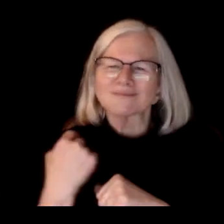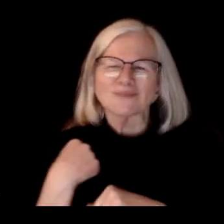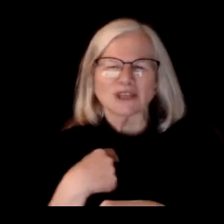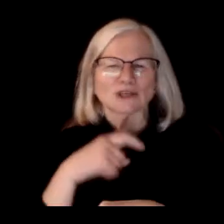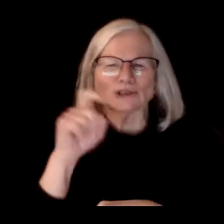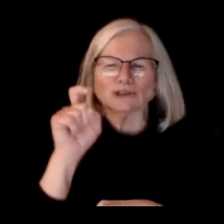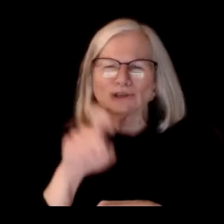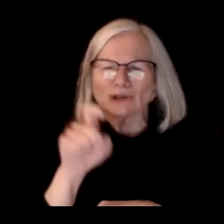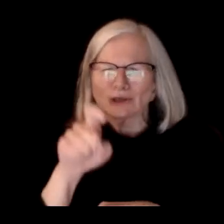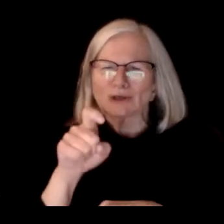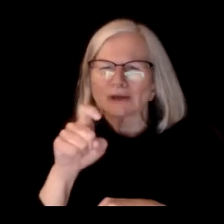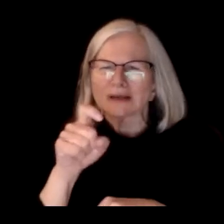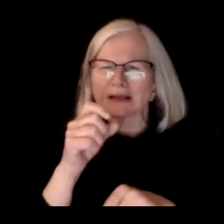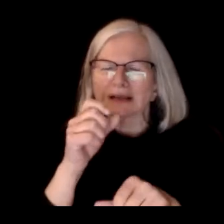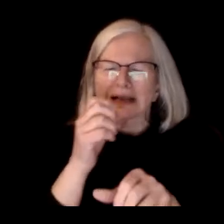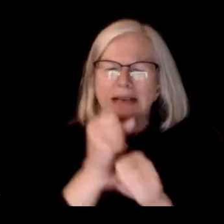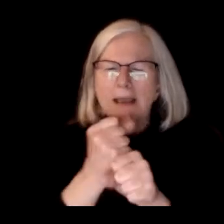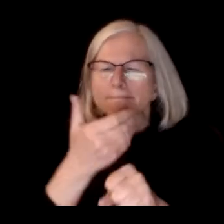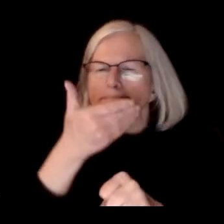week.